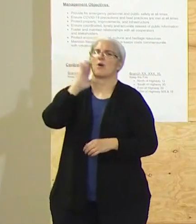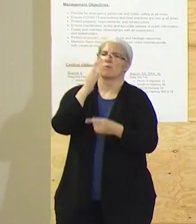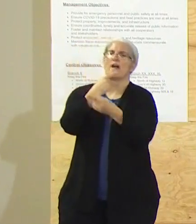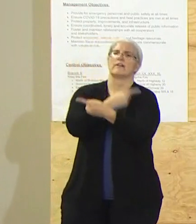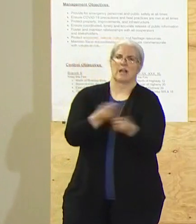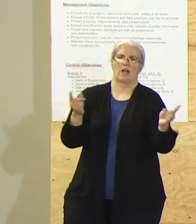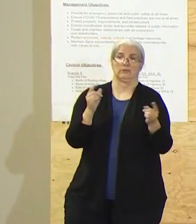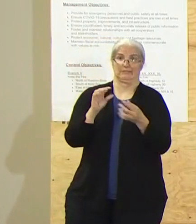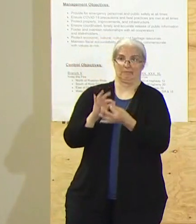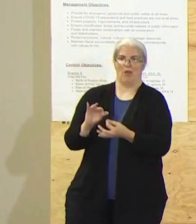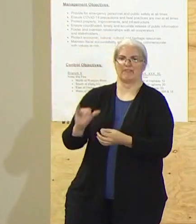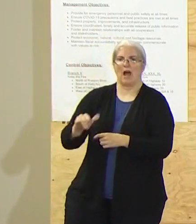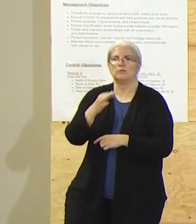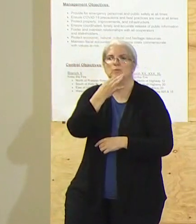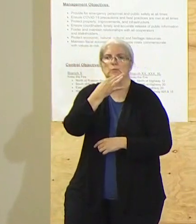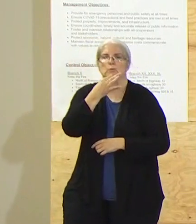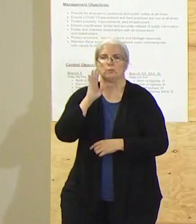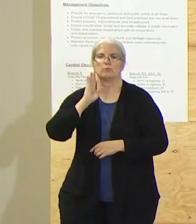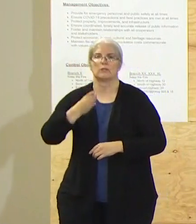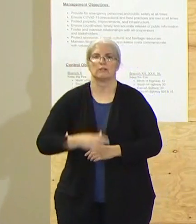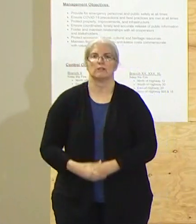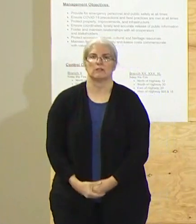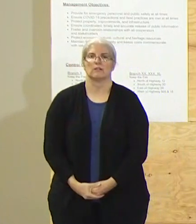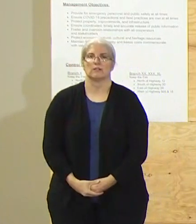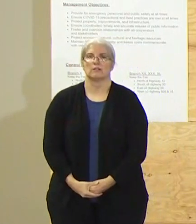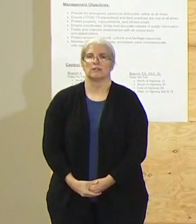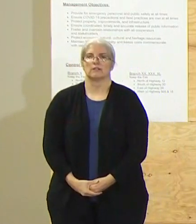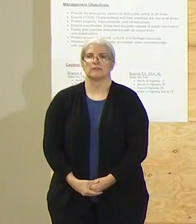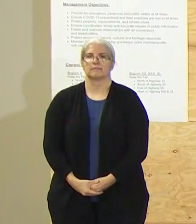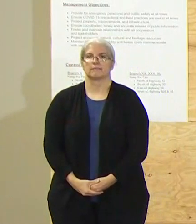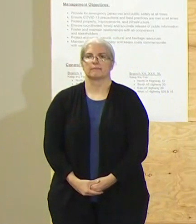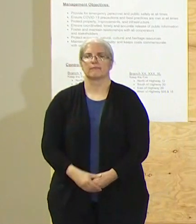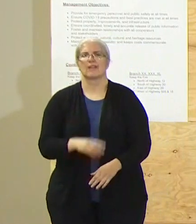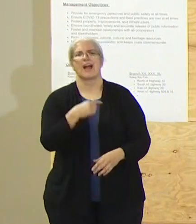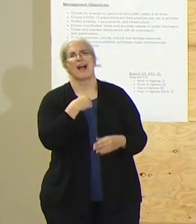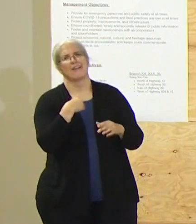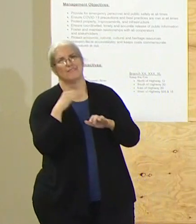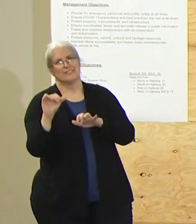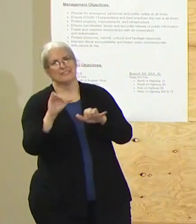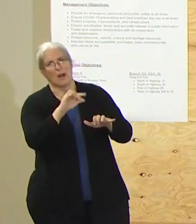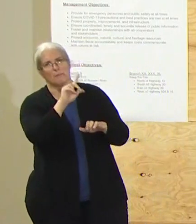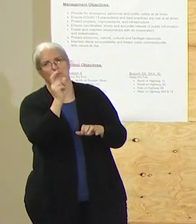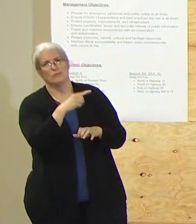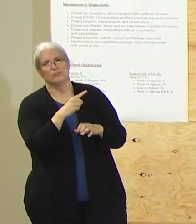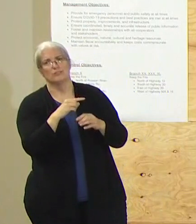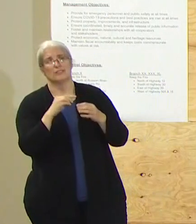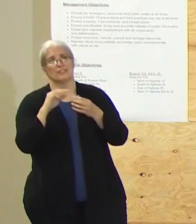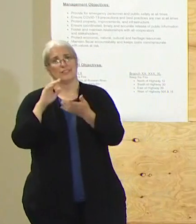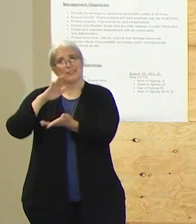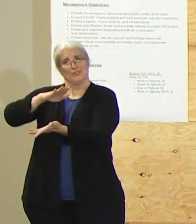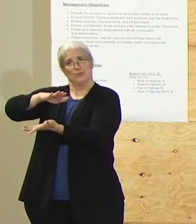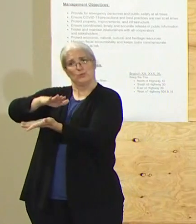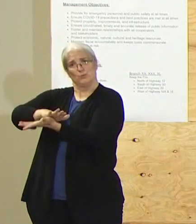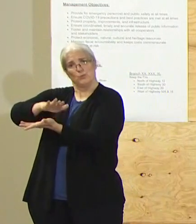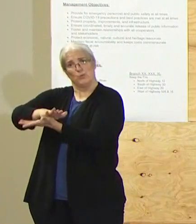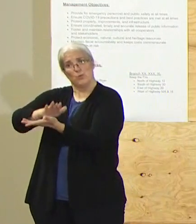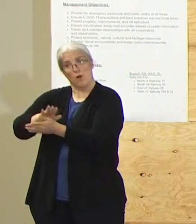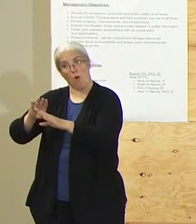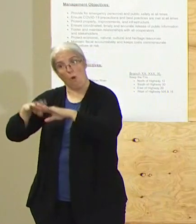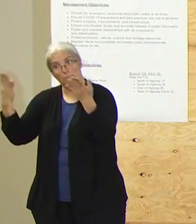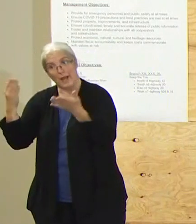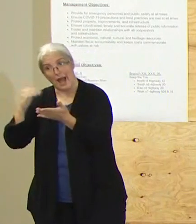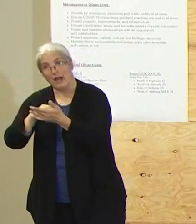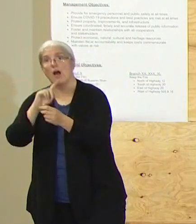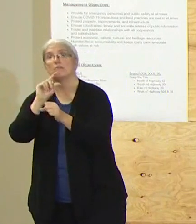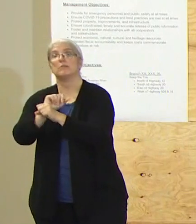shortly. And similar questions have been raised about outbreaks at schools whenever they can reopen. Is there a standard on when we